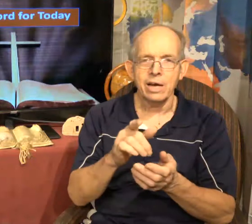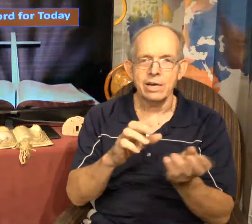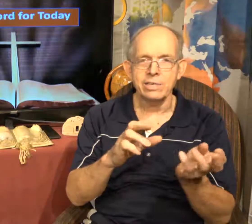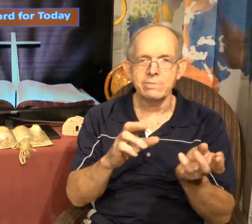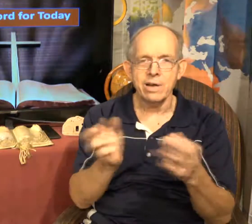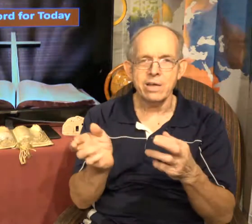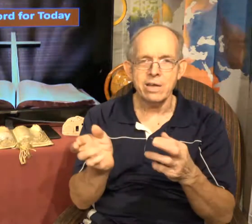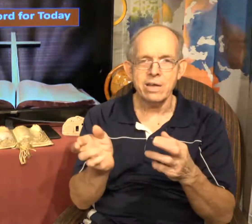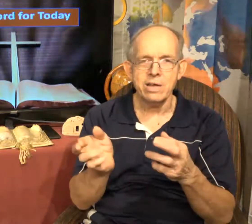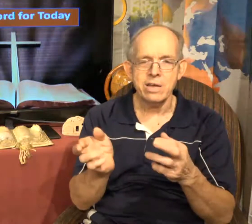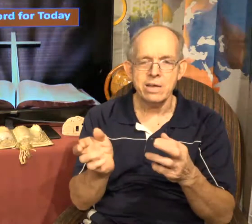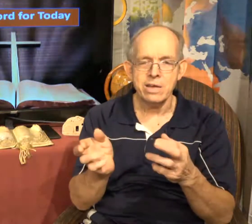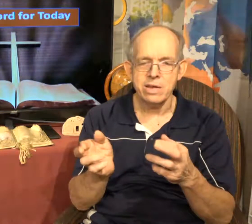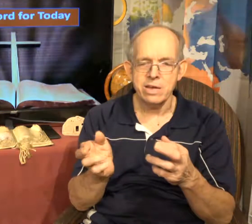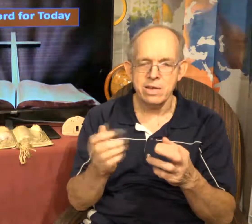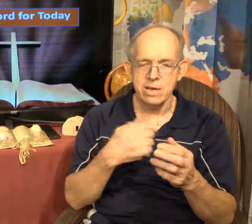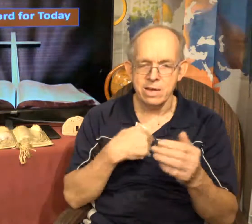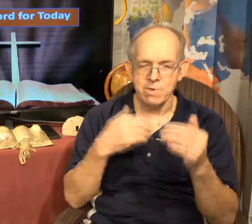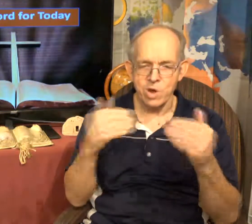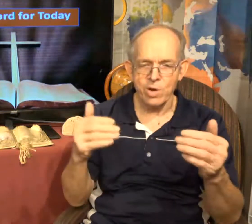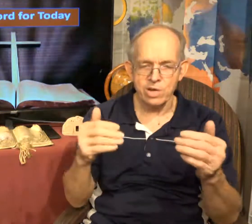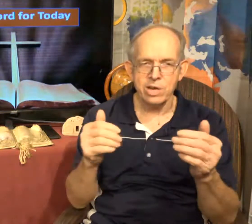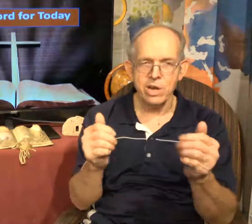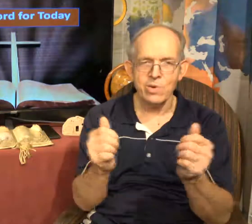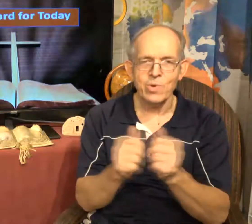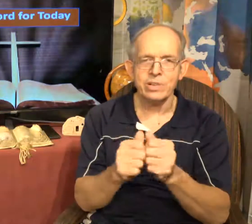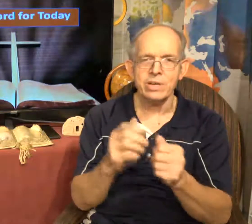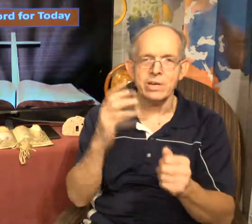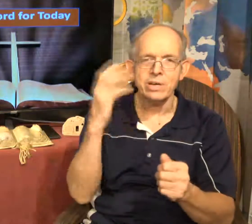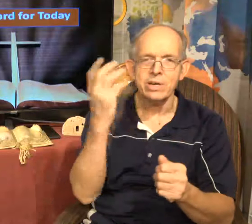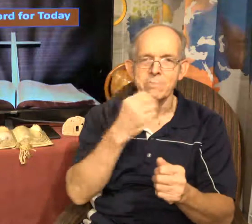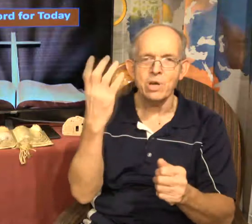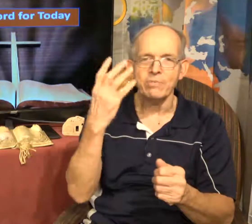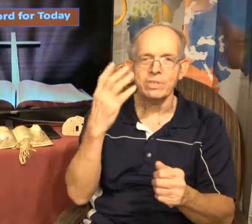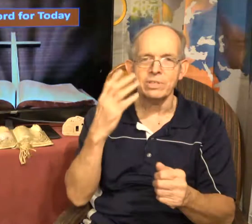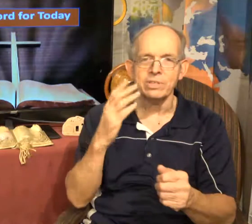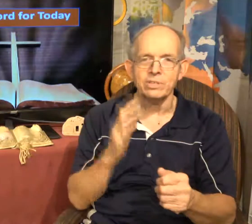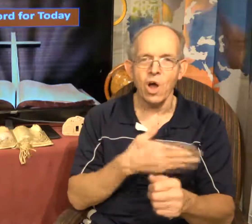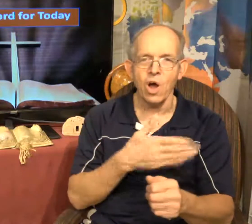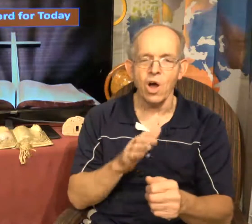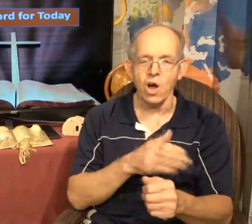Are you ready? I'm going with the Amoeba